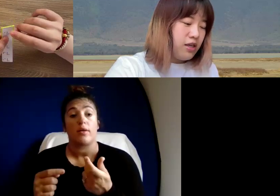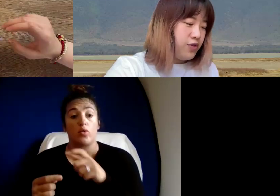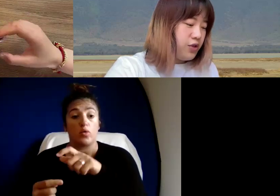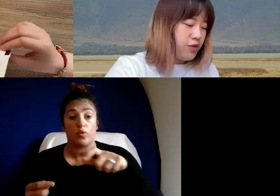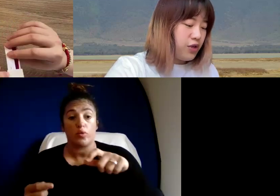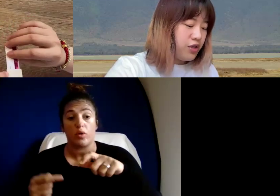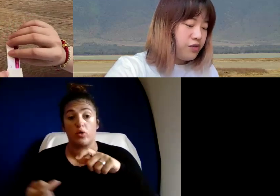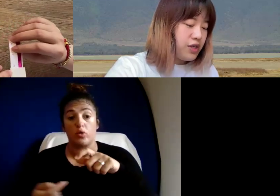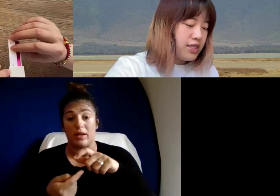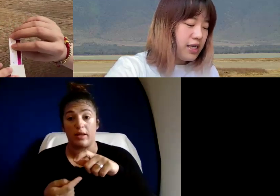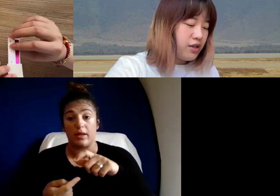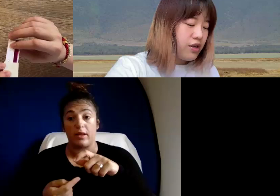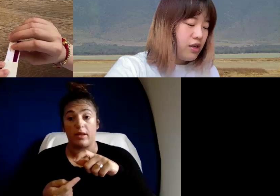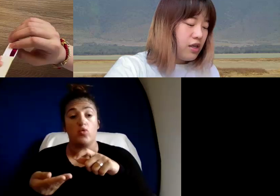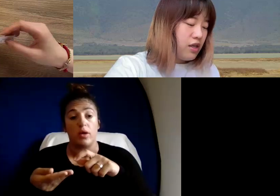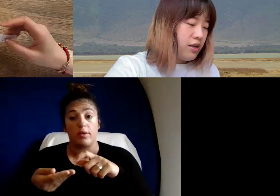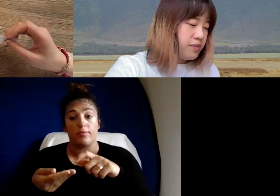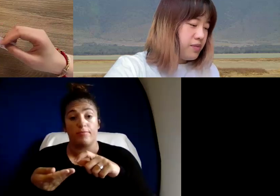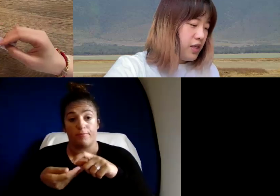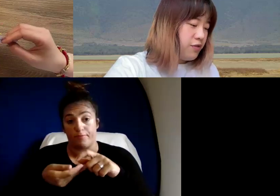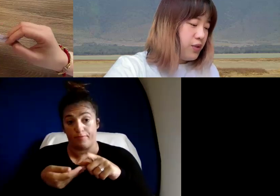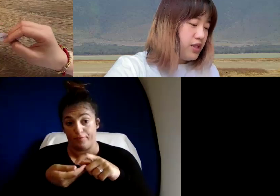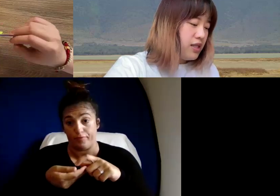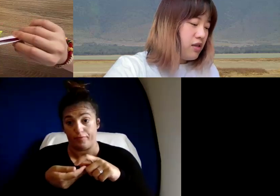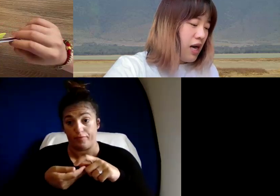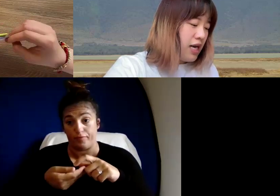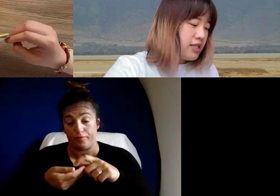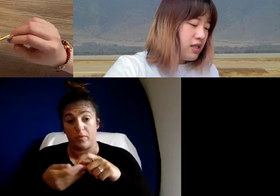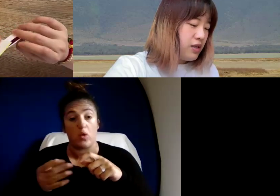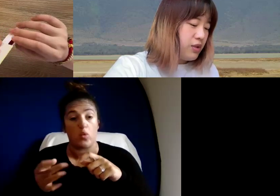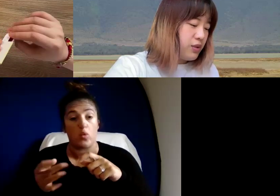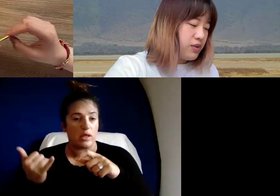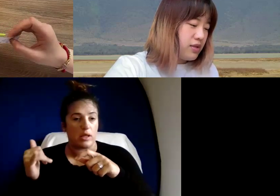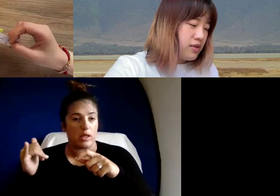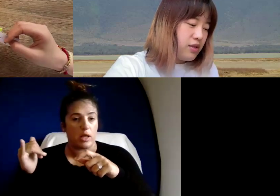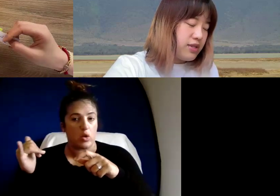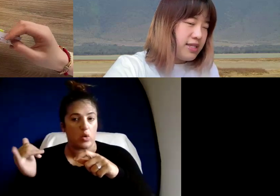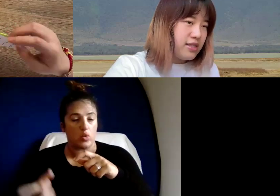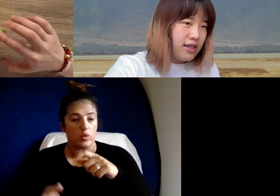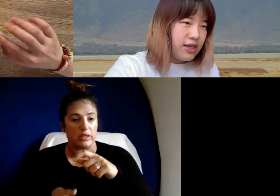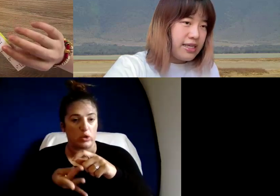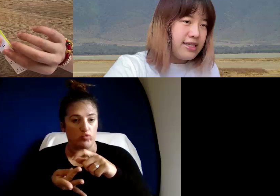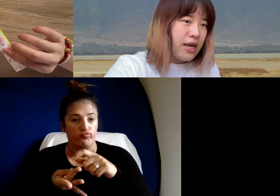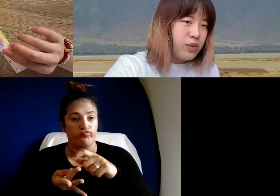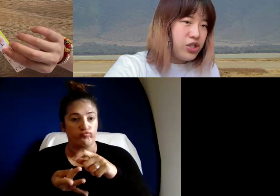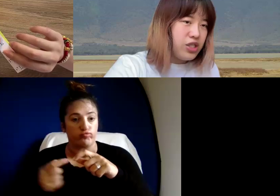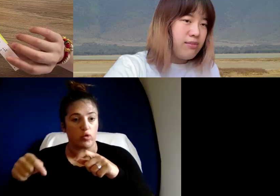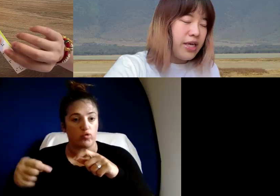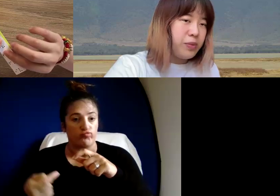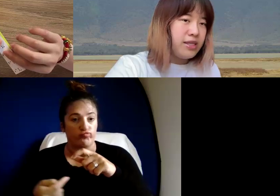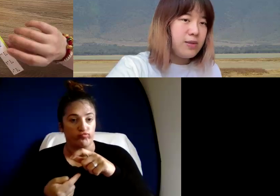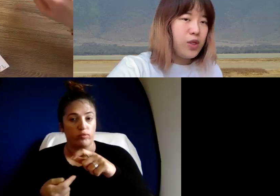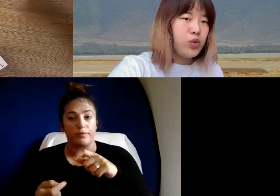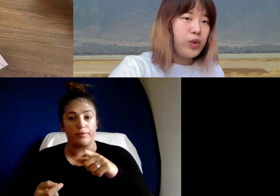strip if you fold it over together. If you did not, you can sandwich